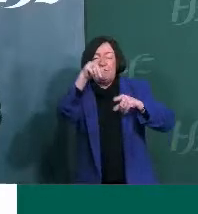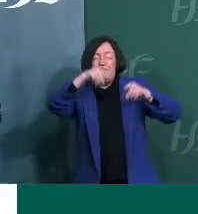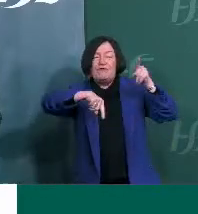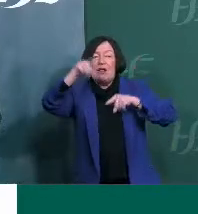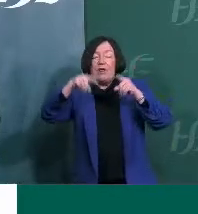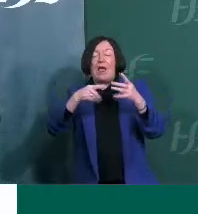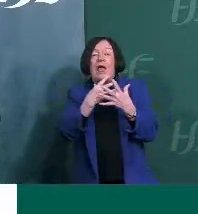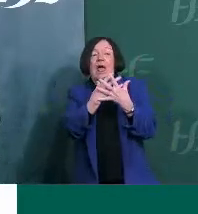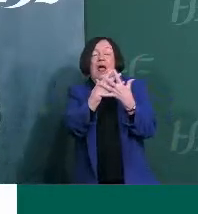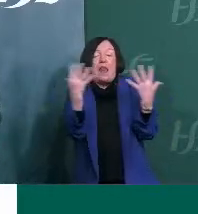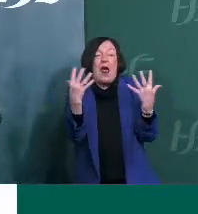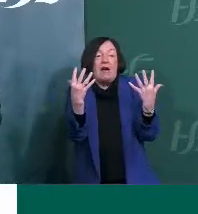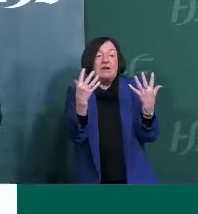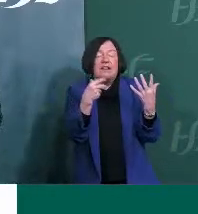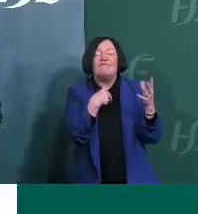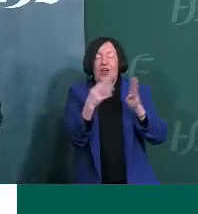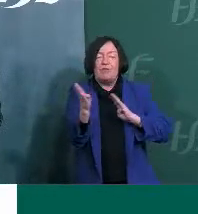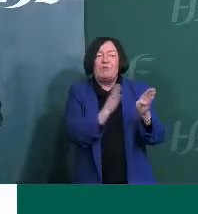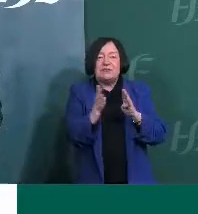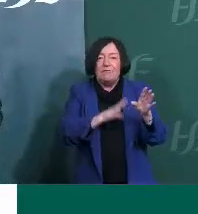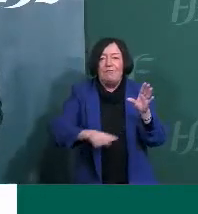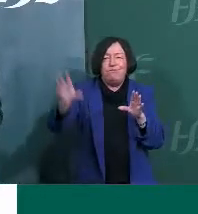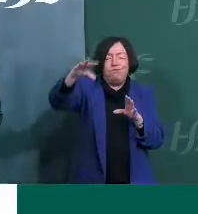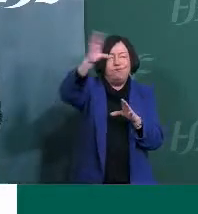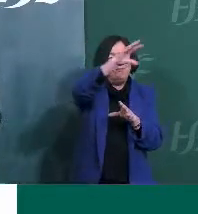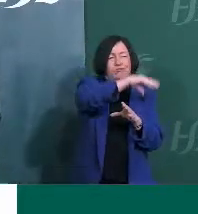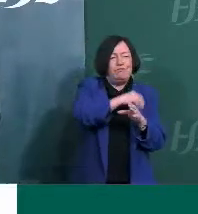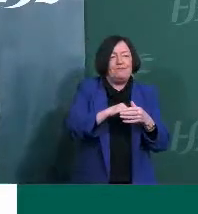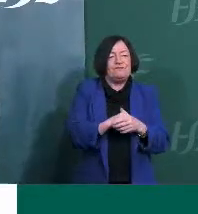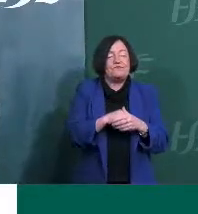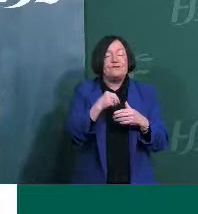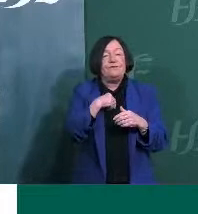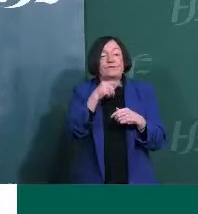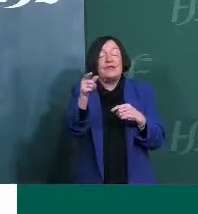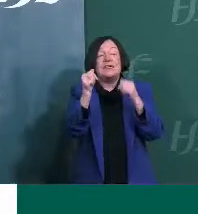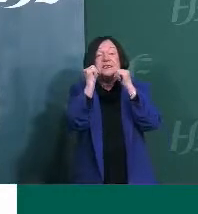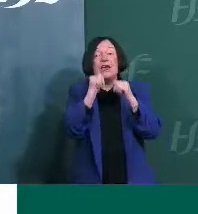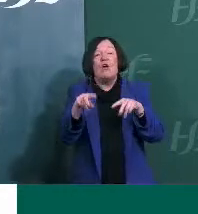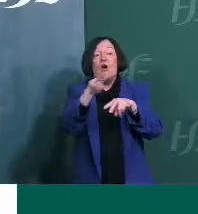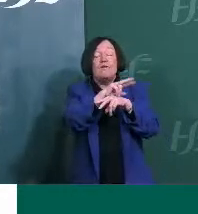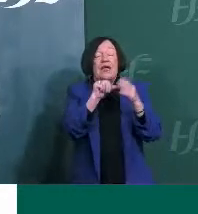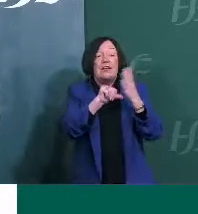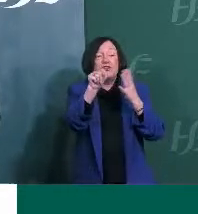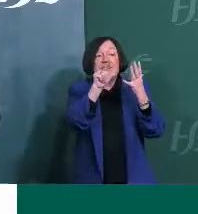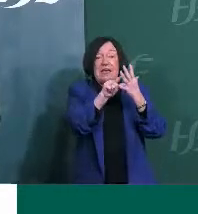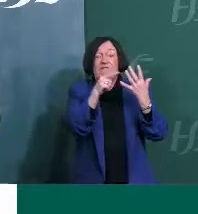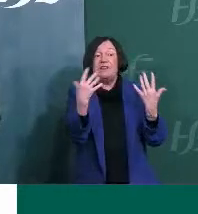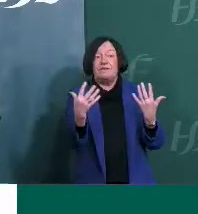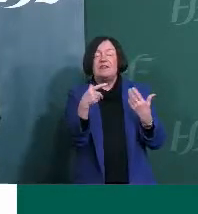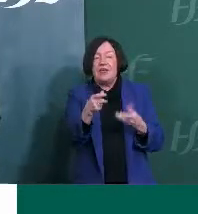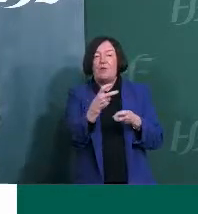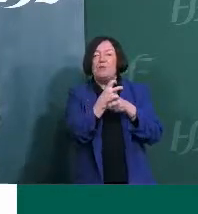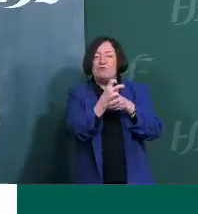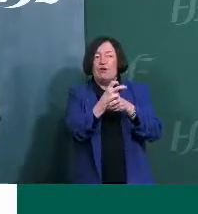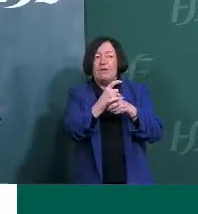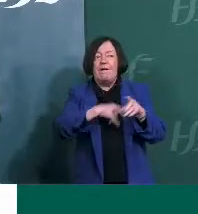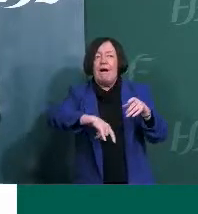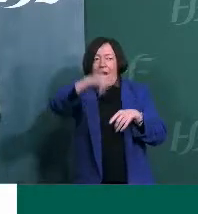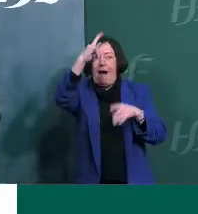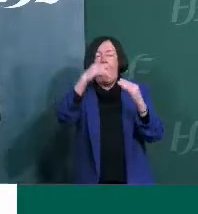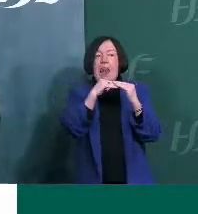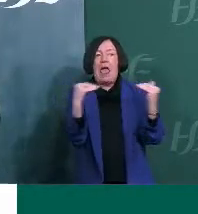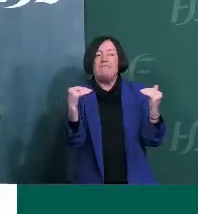variations, a lot of sites very busy. In terms of our attendance of our over 75s, that has been running at a much higher